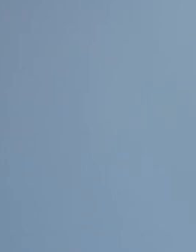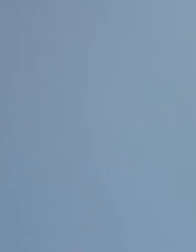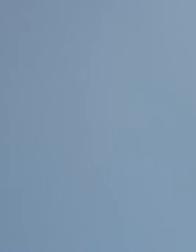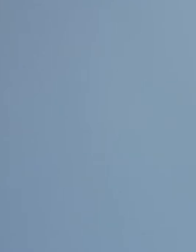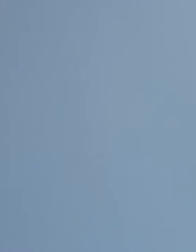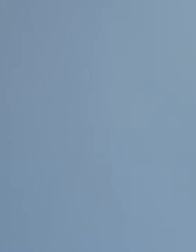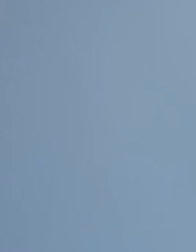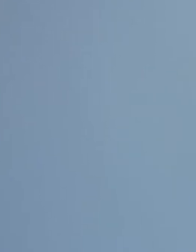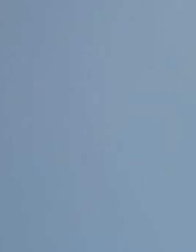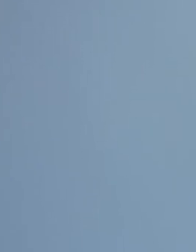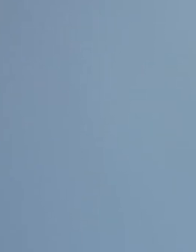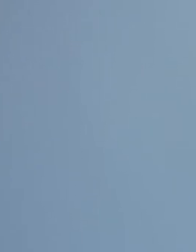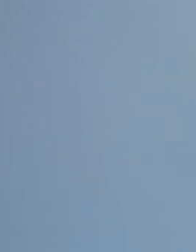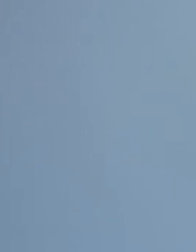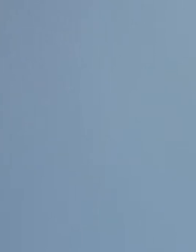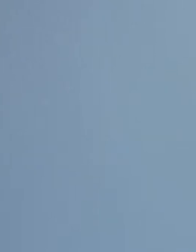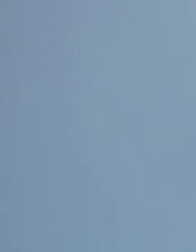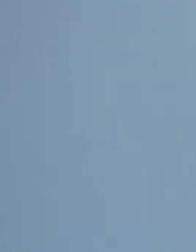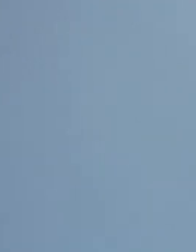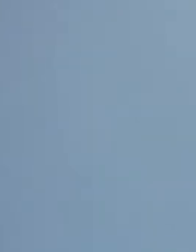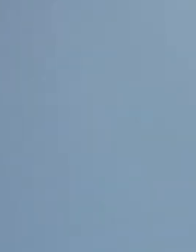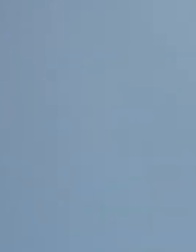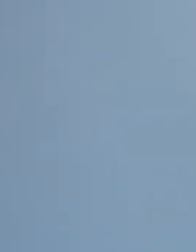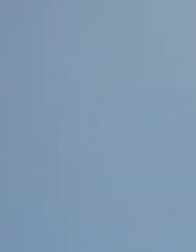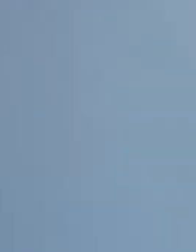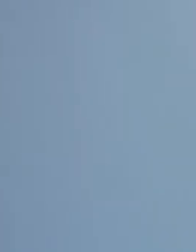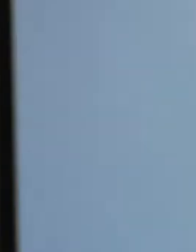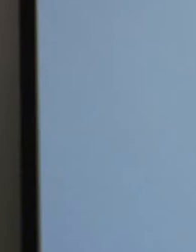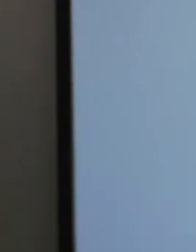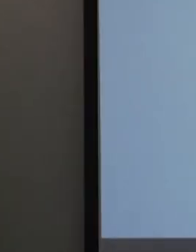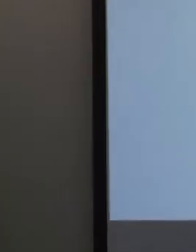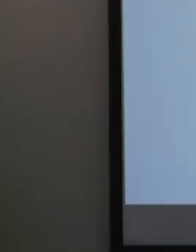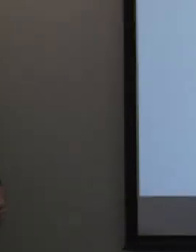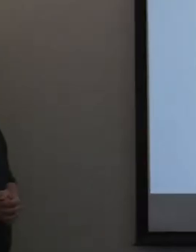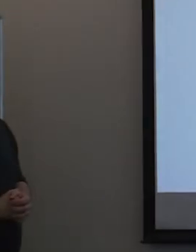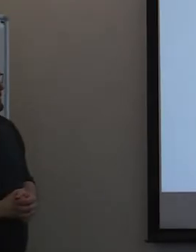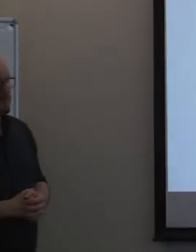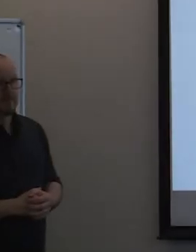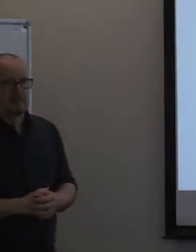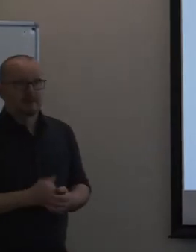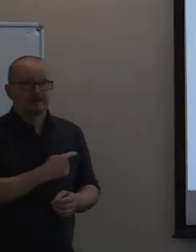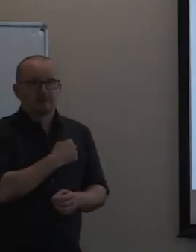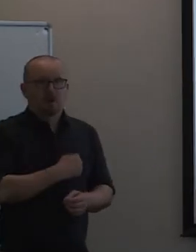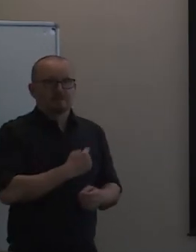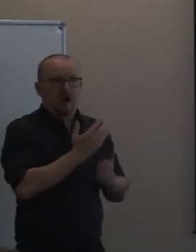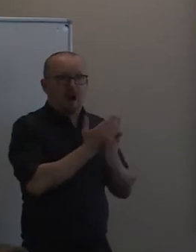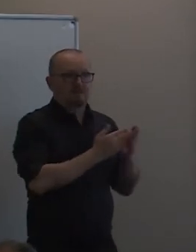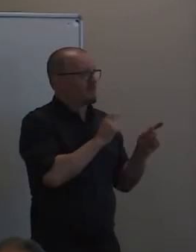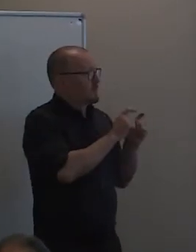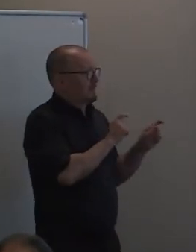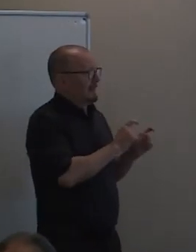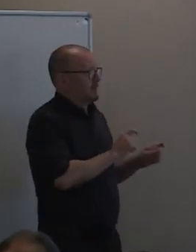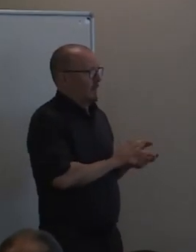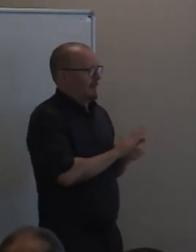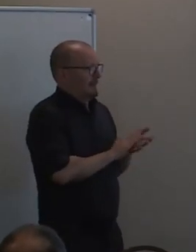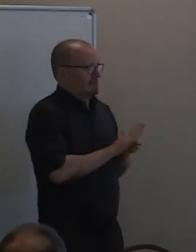Down here, we've got 100% urbanization, some city AI-tocracy. I don't even know what half these words mean.